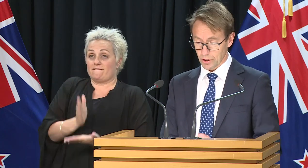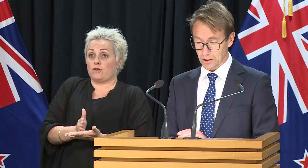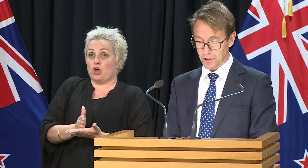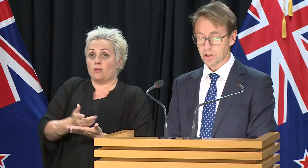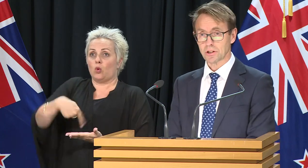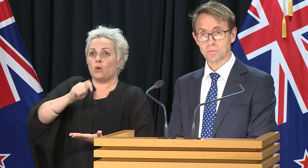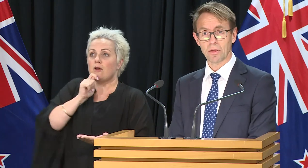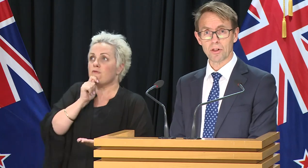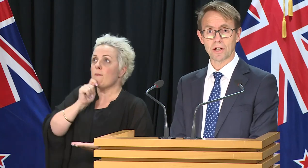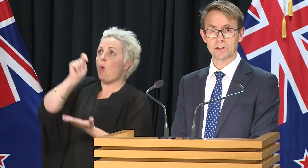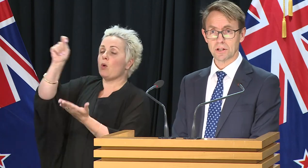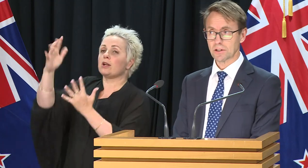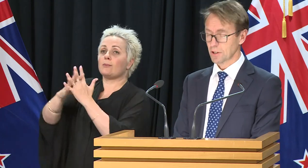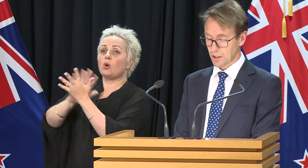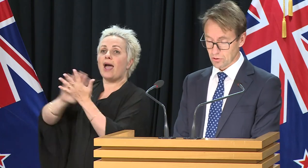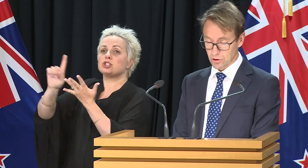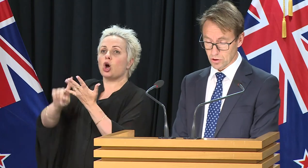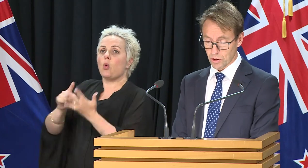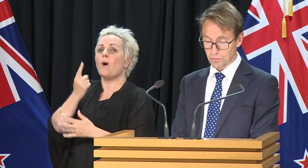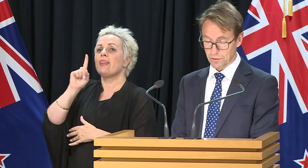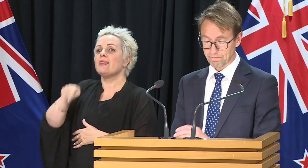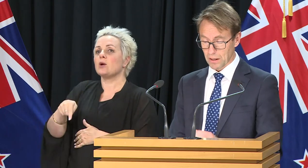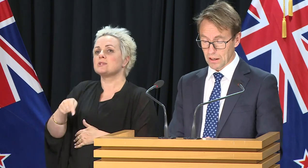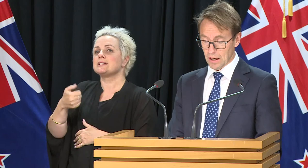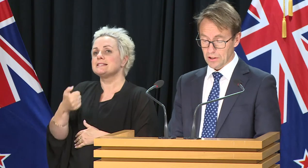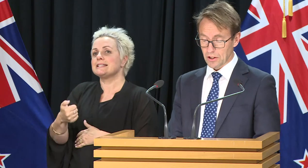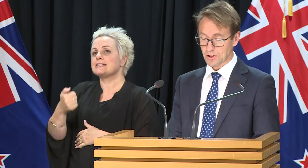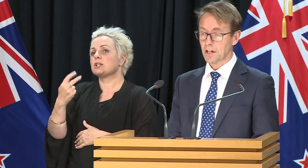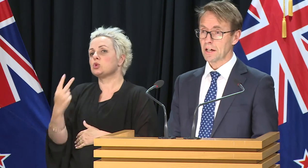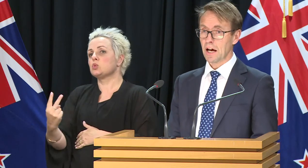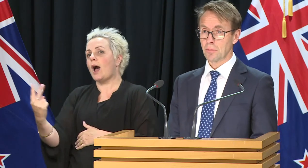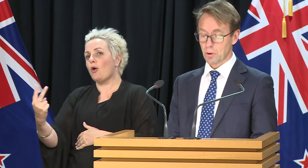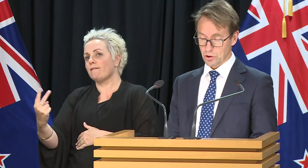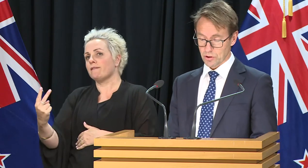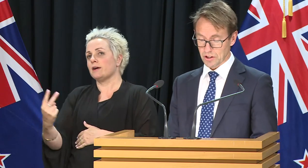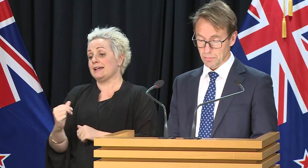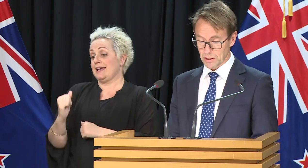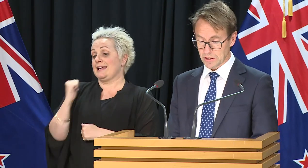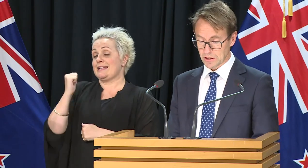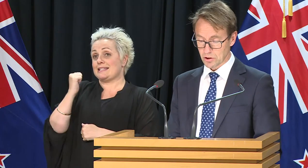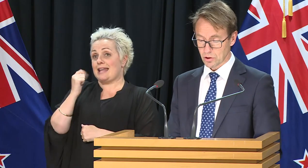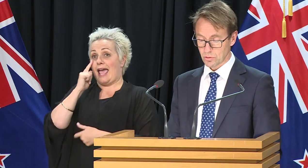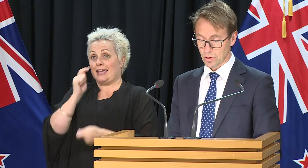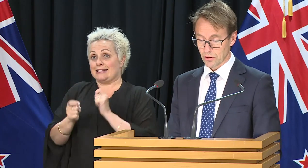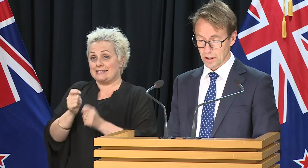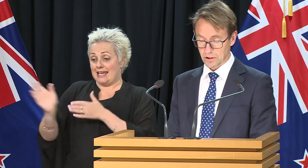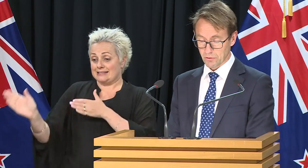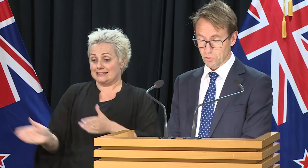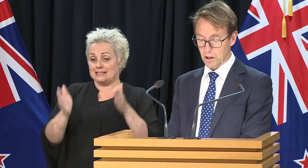Health Organization is 1,612, and yesterday our laboratories completed